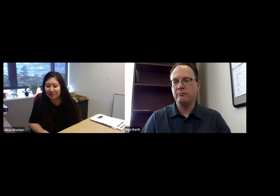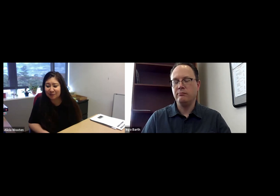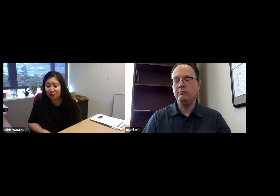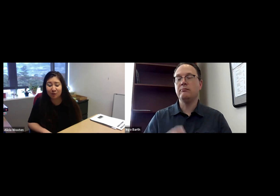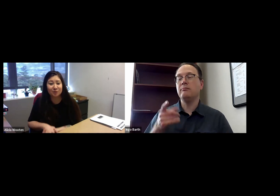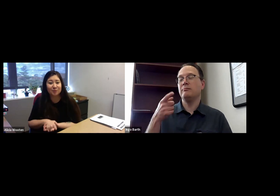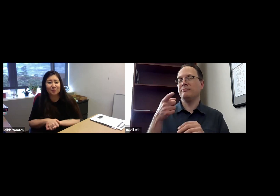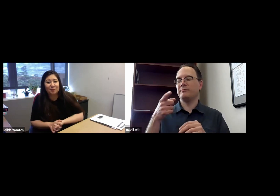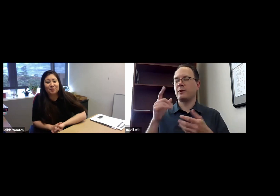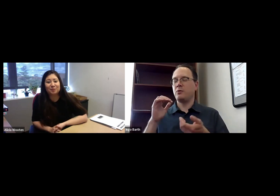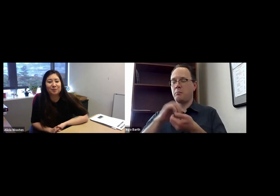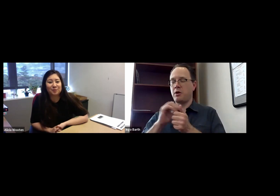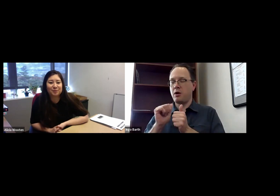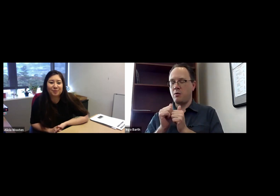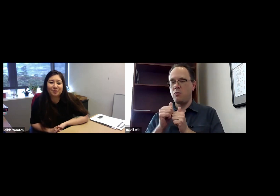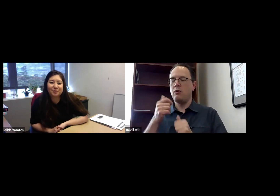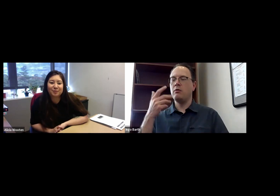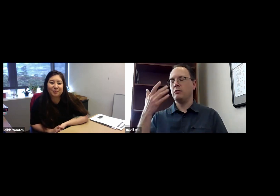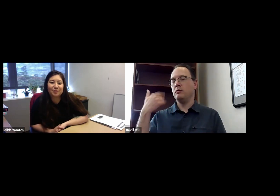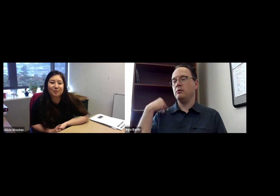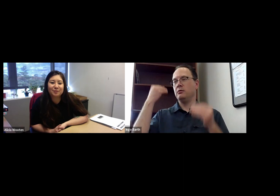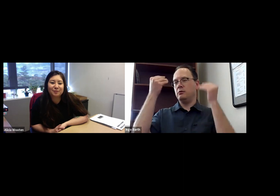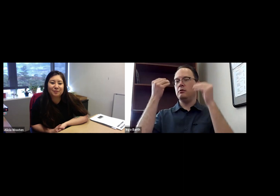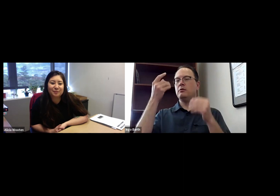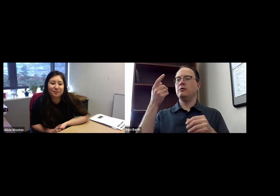you sign things. It's really nice to be able to work together.